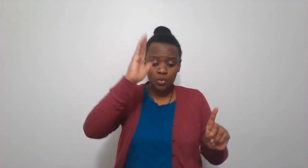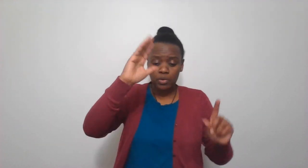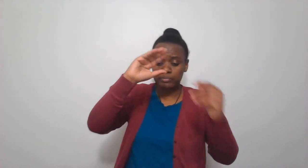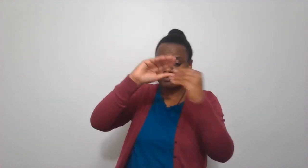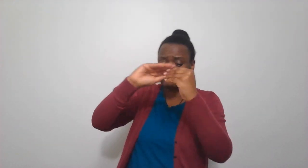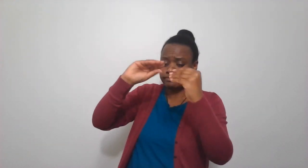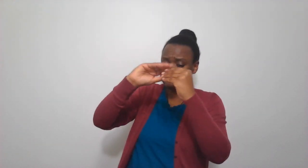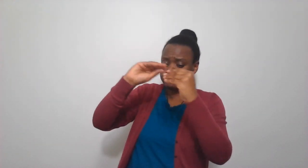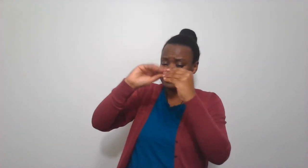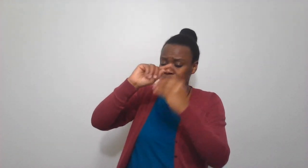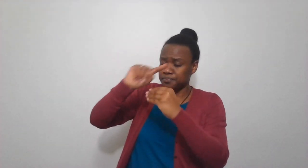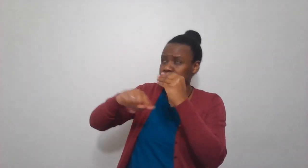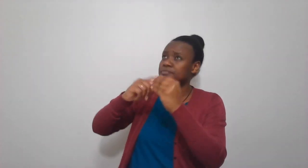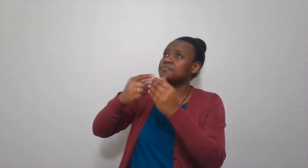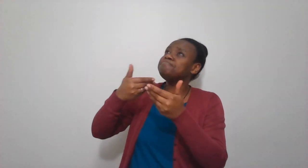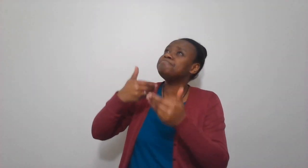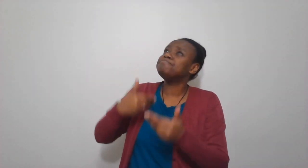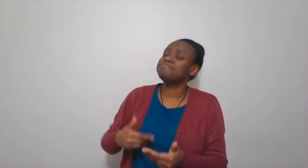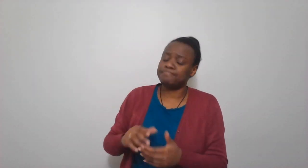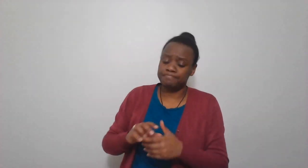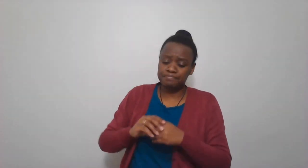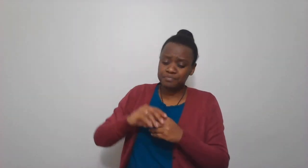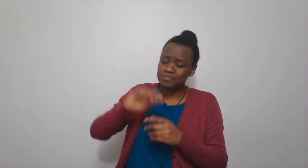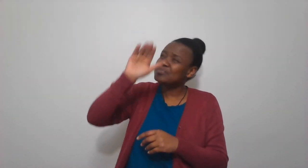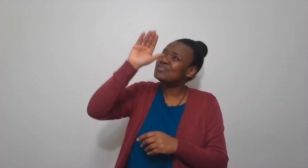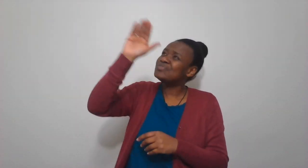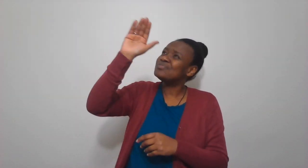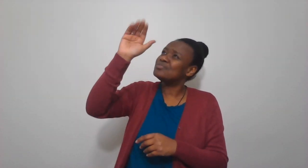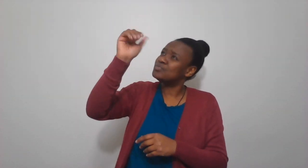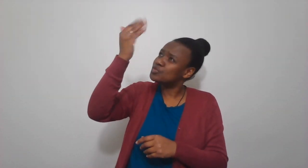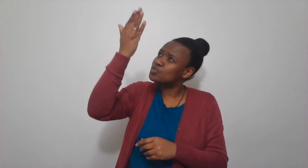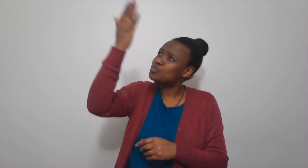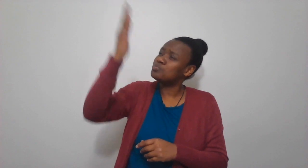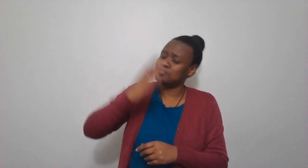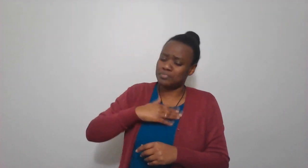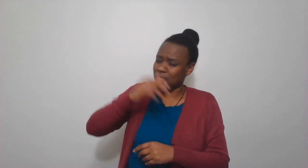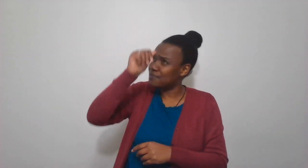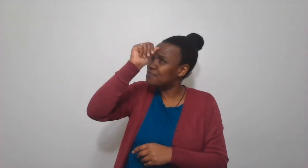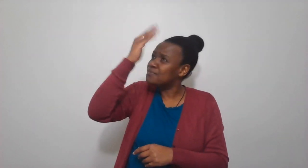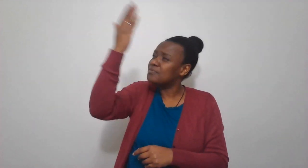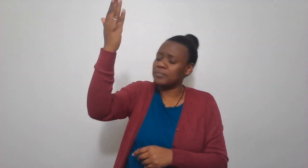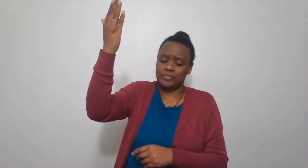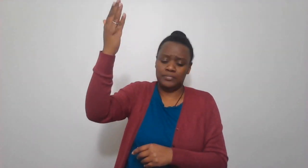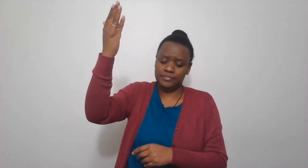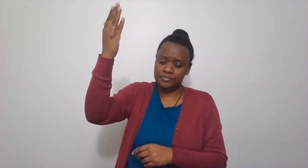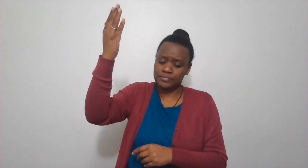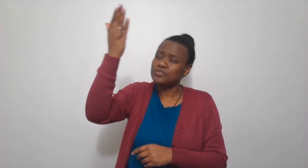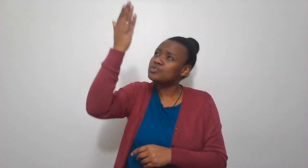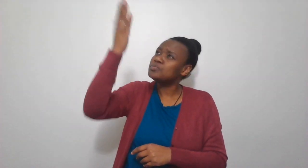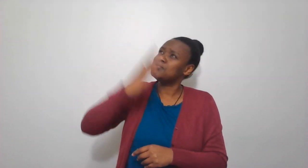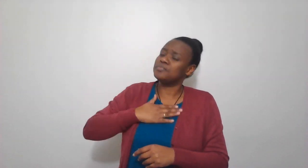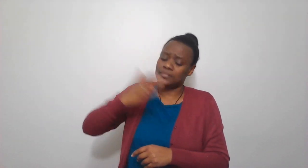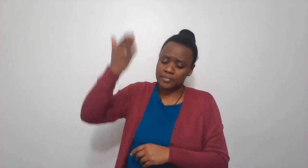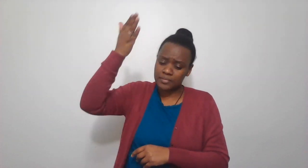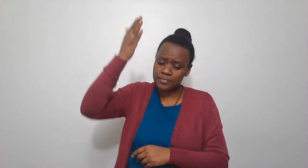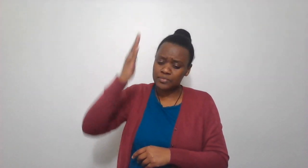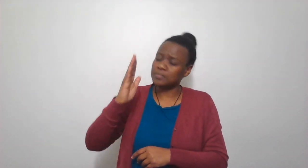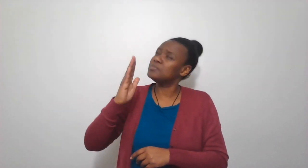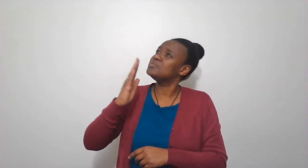He shall say of me, You are my Father, my God,